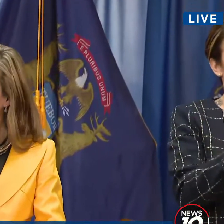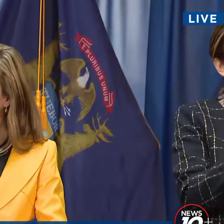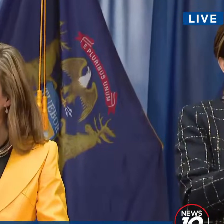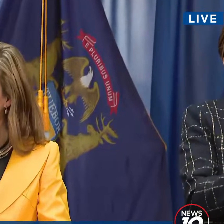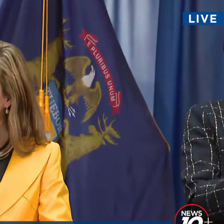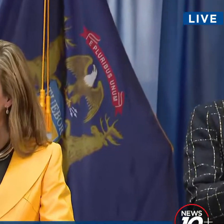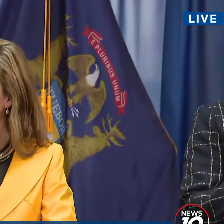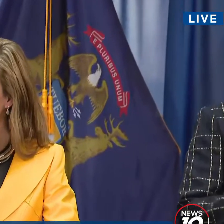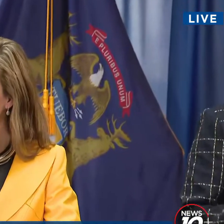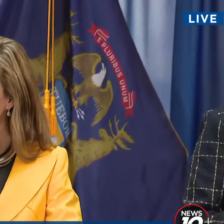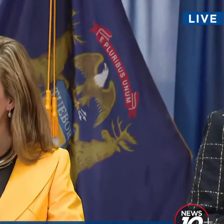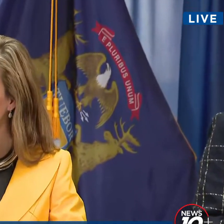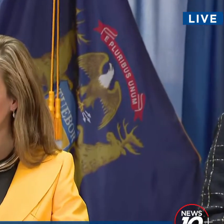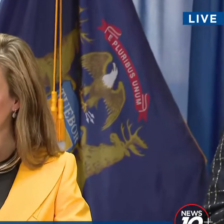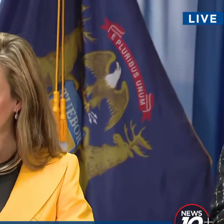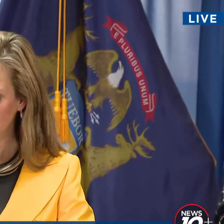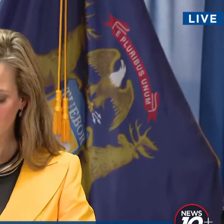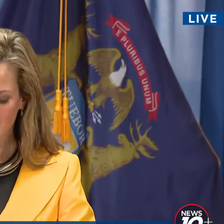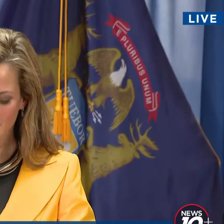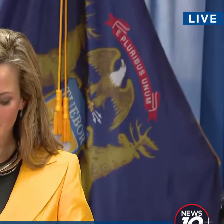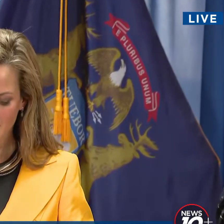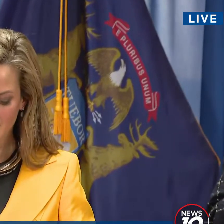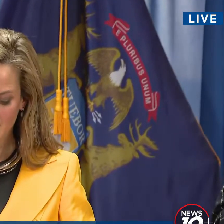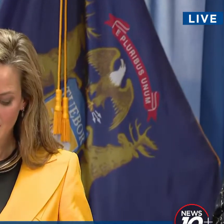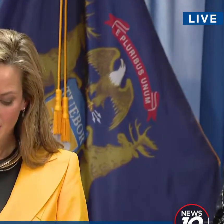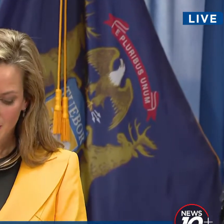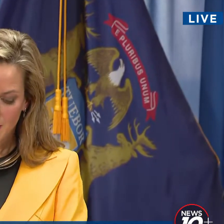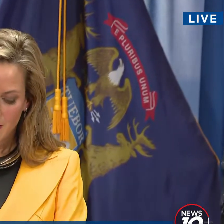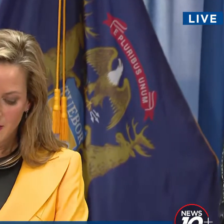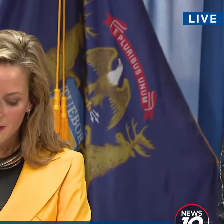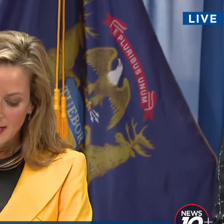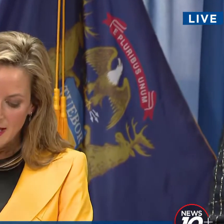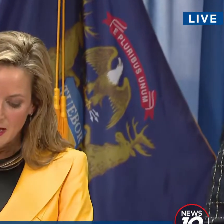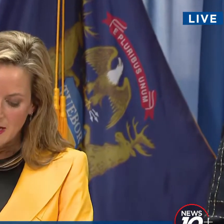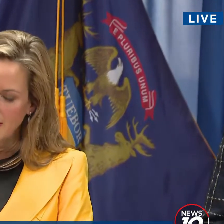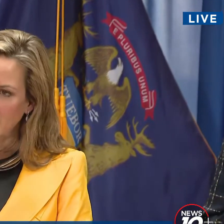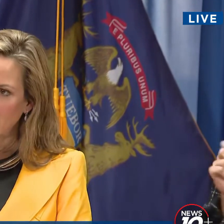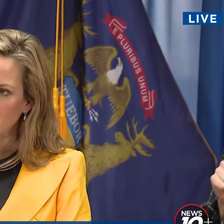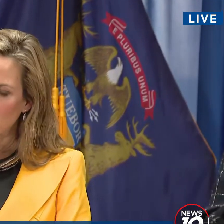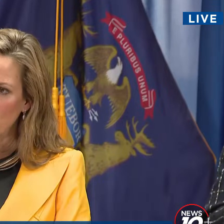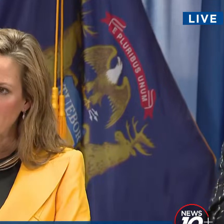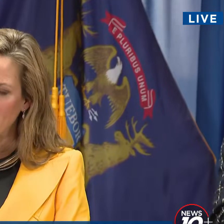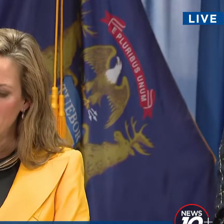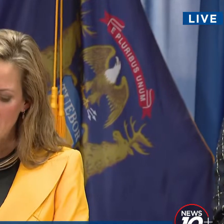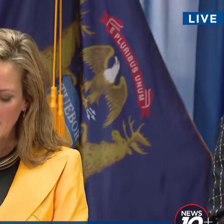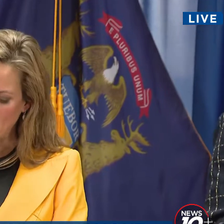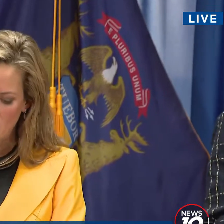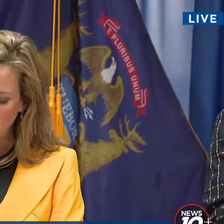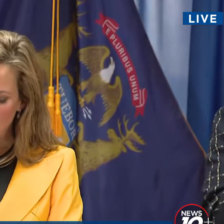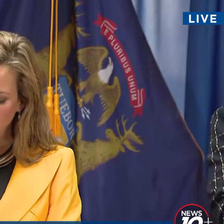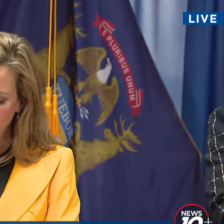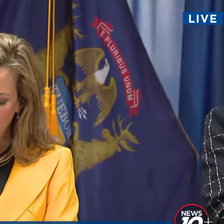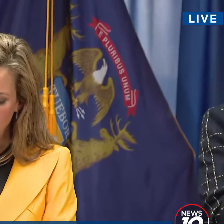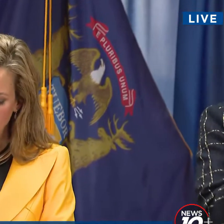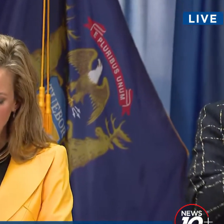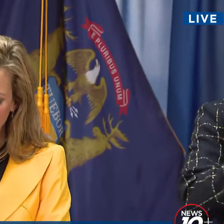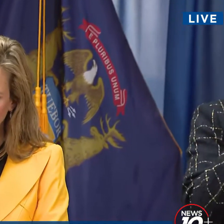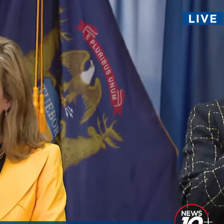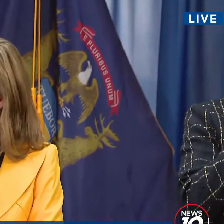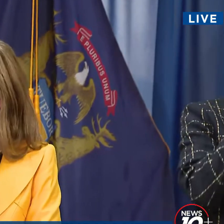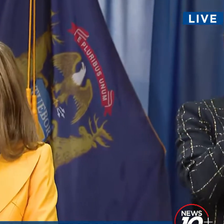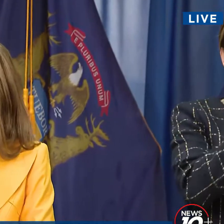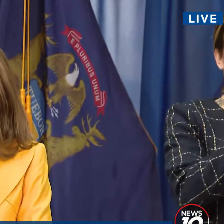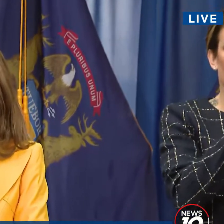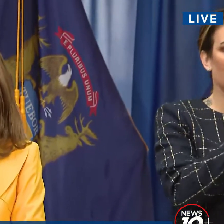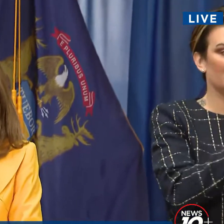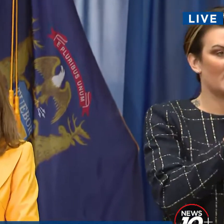their tabulation processes that resulted in us not being the first swing state? Yeah, I think We made clear all along that it would take time for